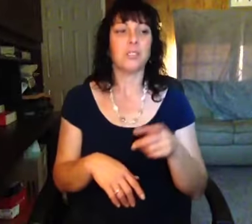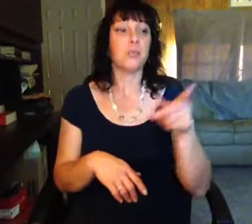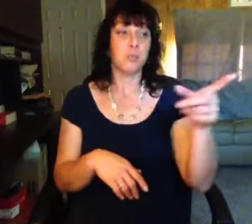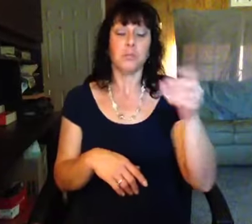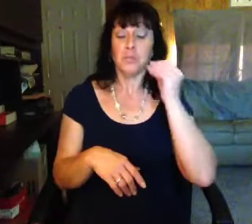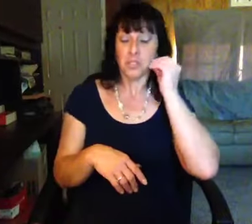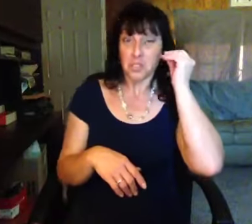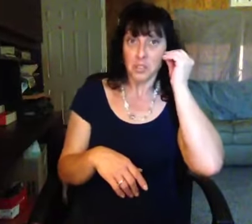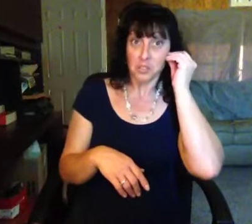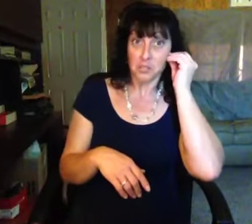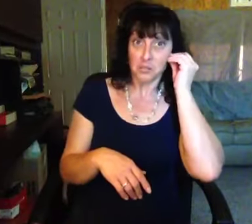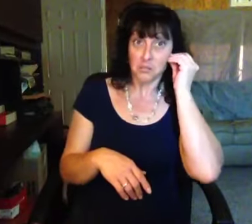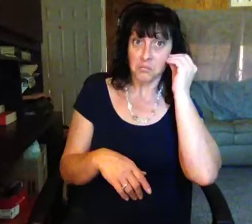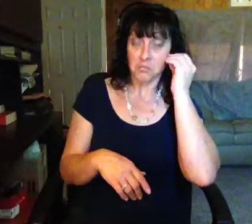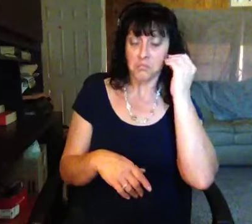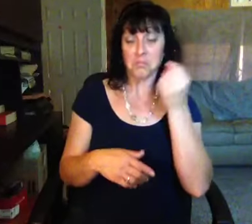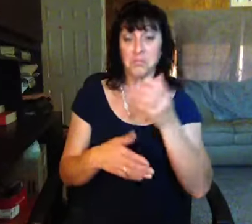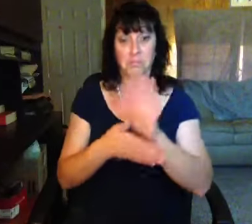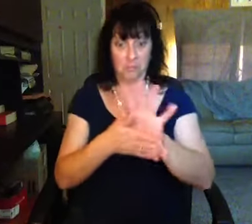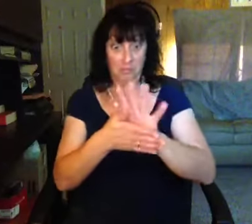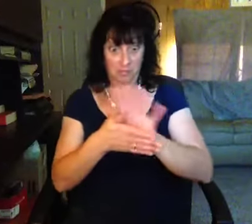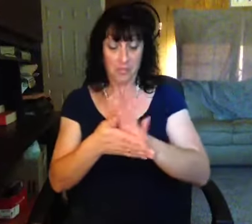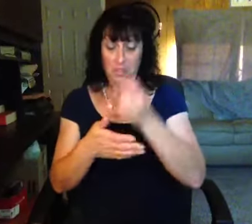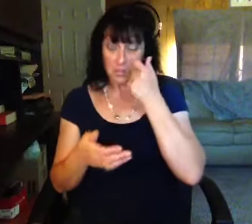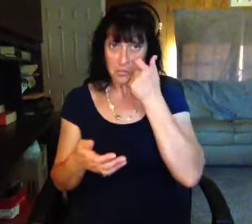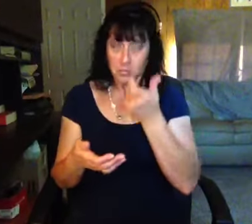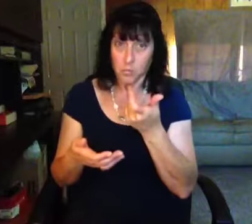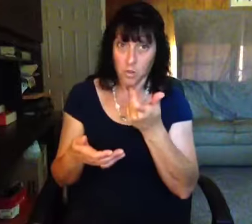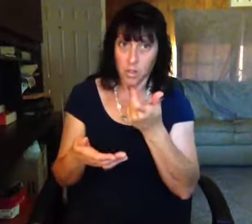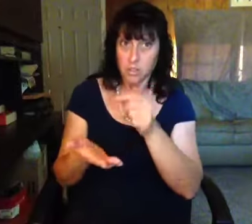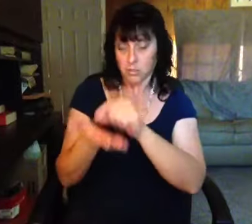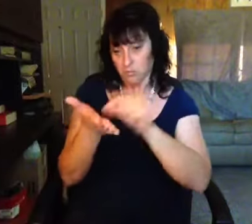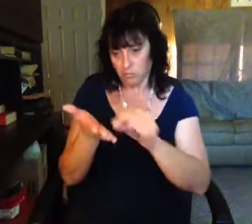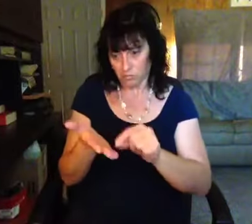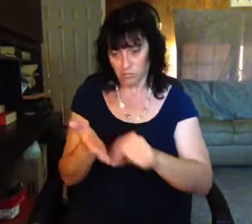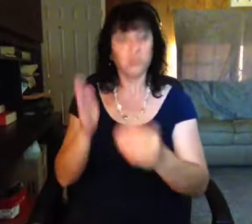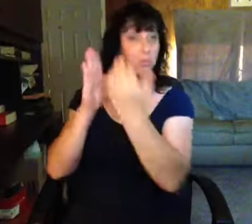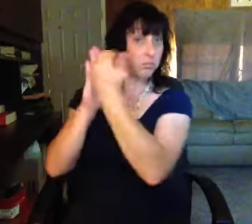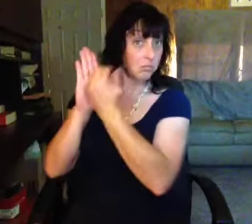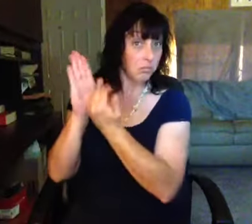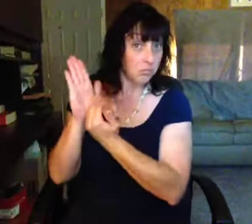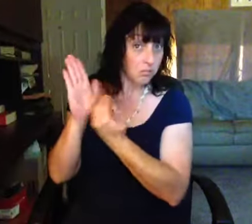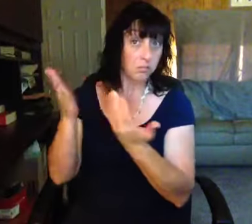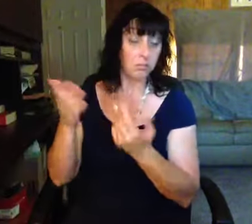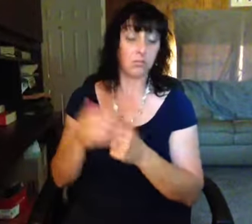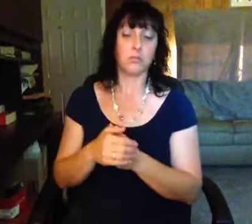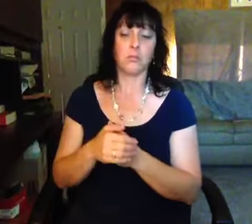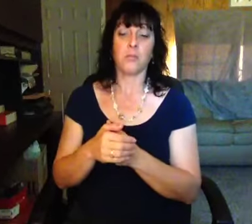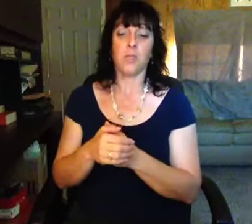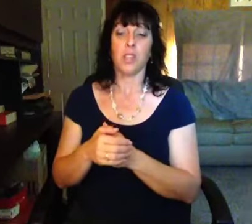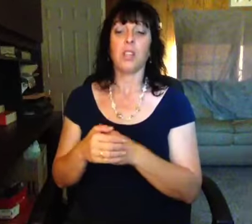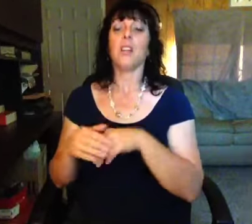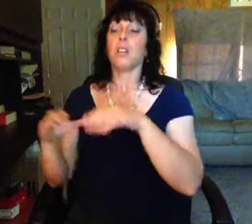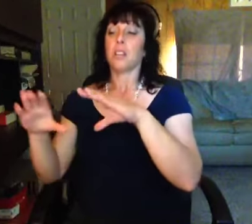home. You're going to be watching the videos. When you're in class, though, that's where we're going to have that time where we can